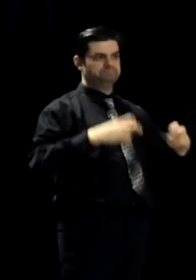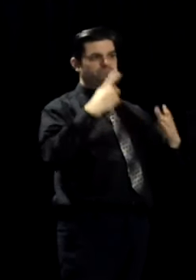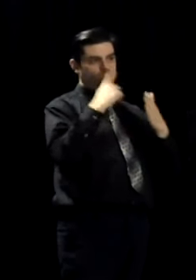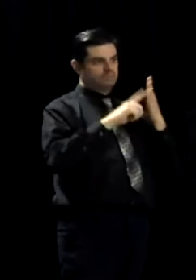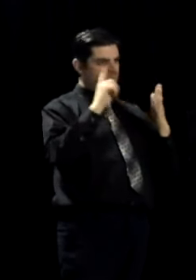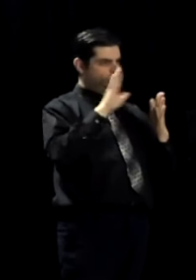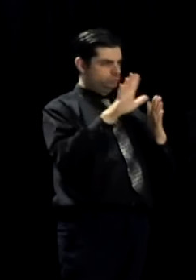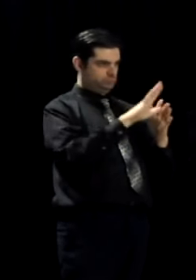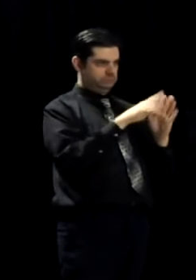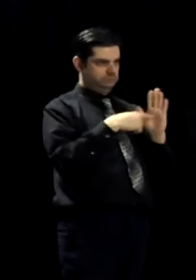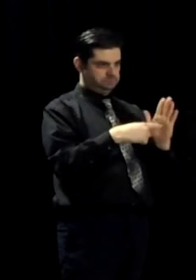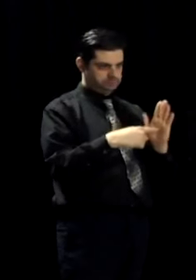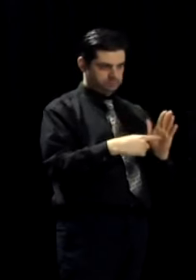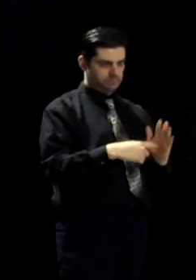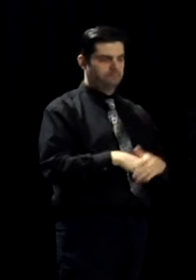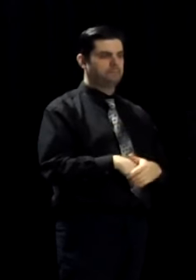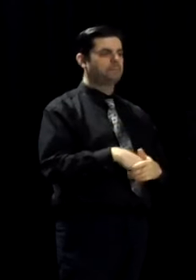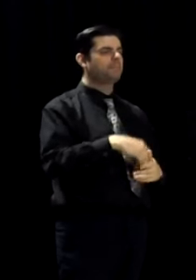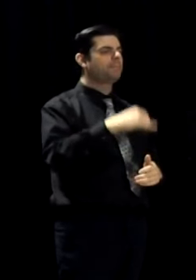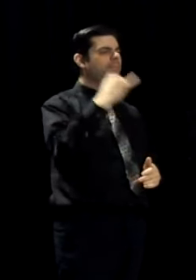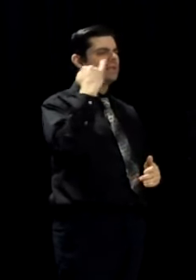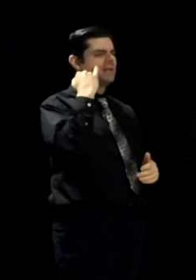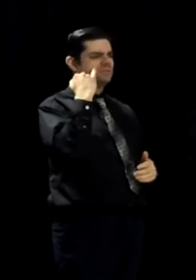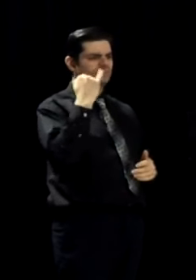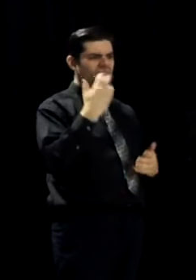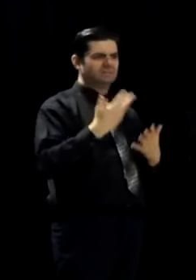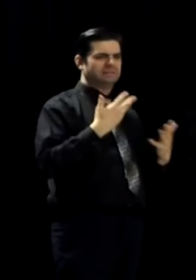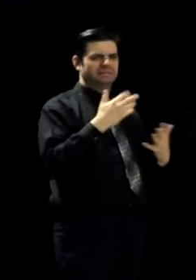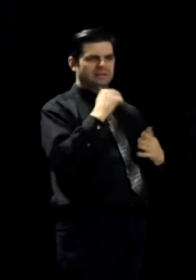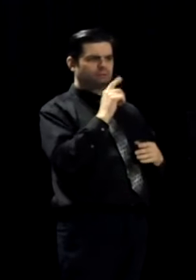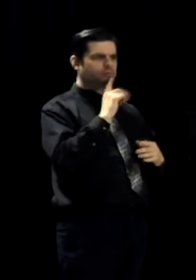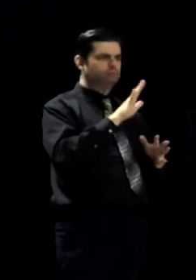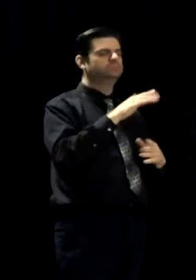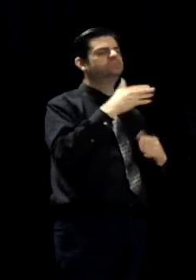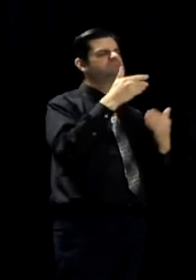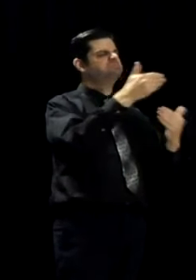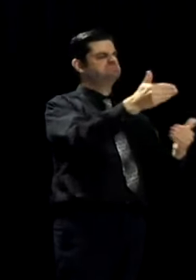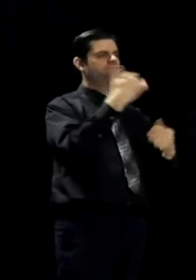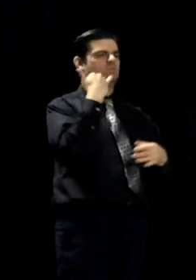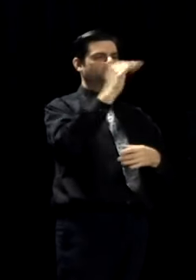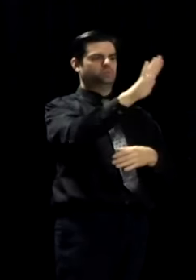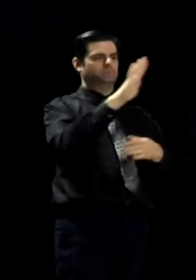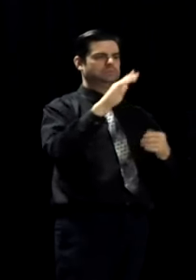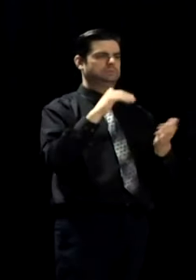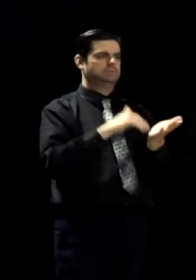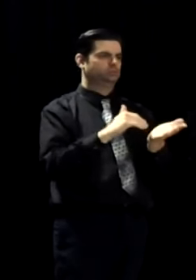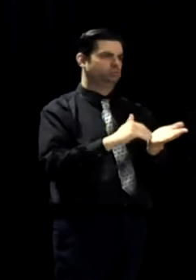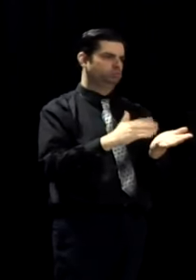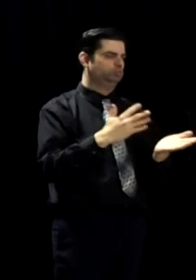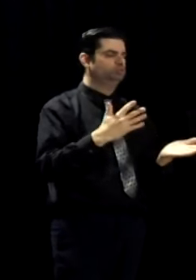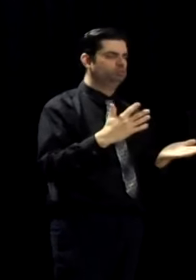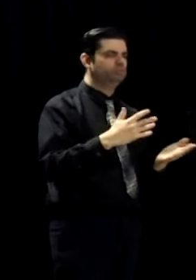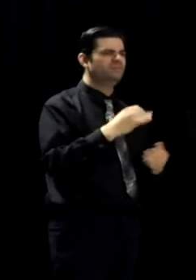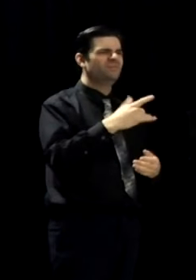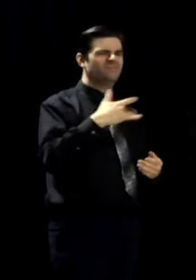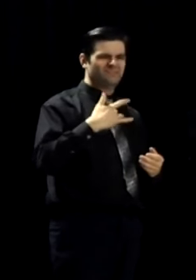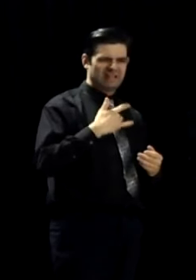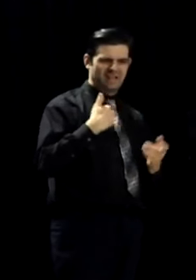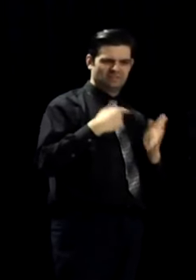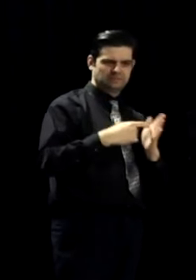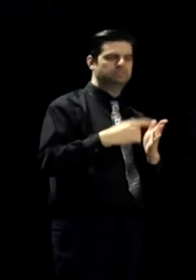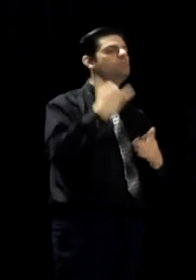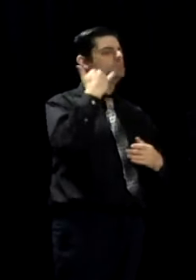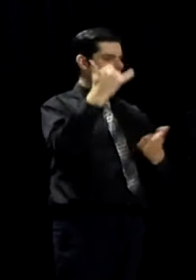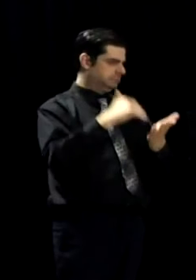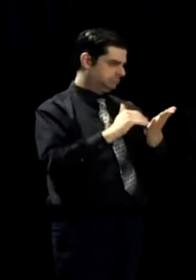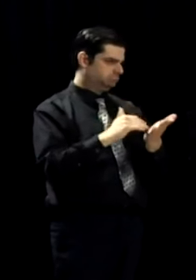should call their healthcare providers to see if they should be tested. Okay, so one, if you went shopping at Walmart,